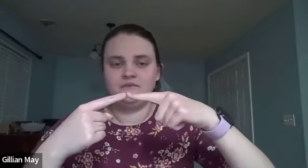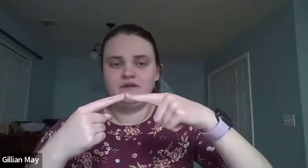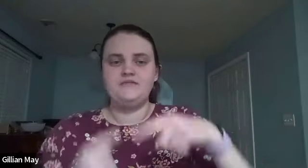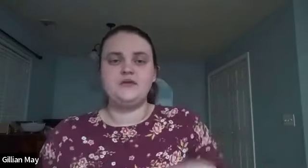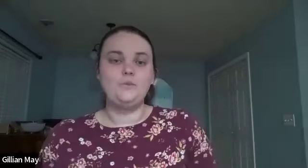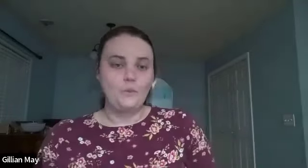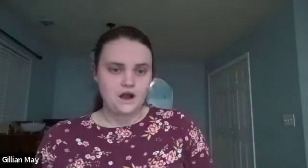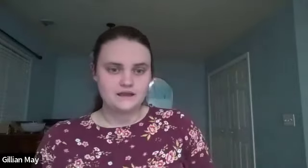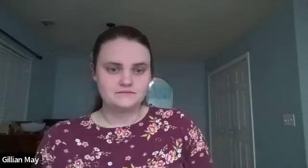and then why,